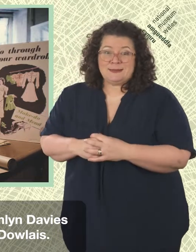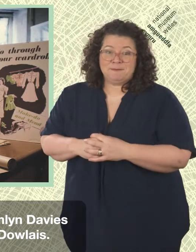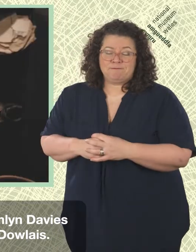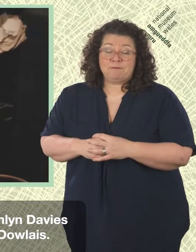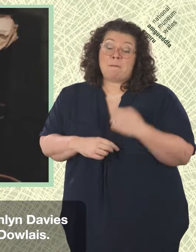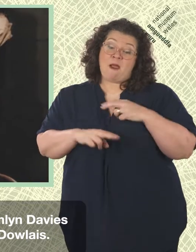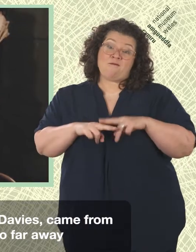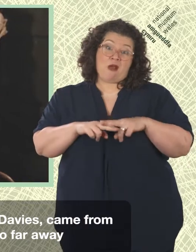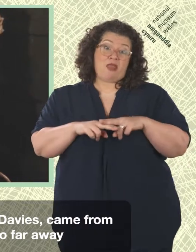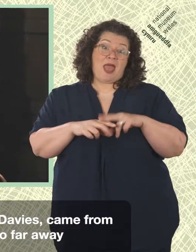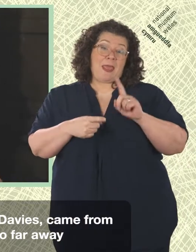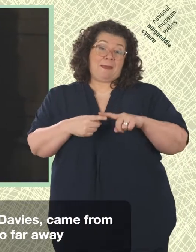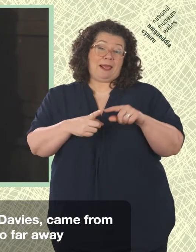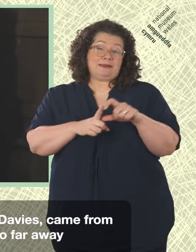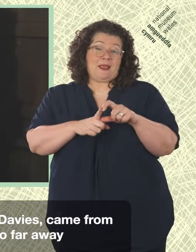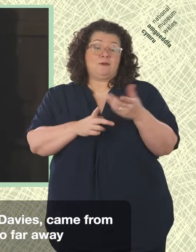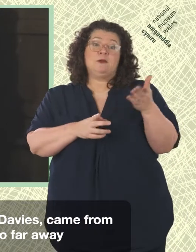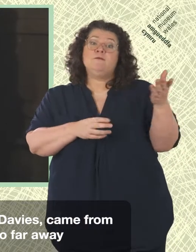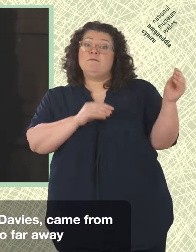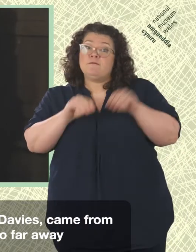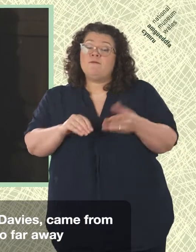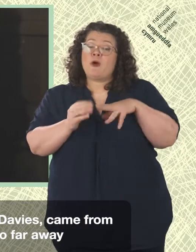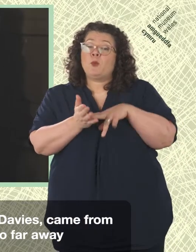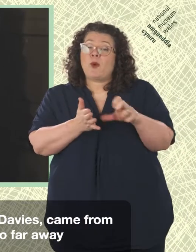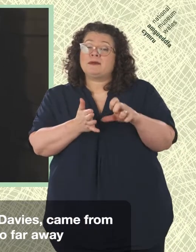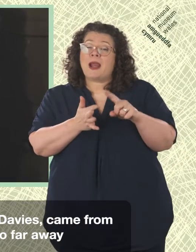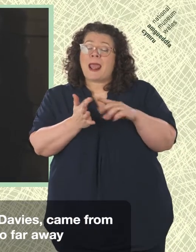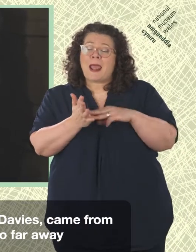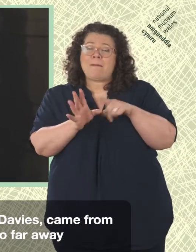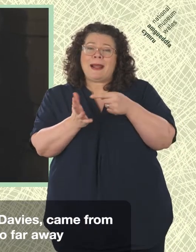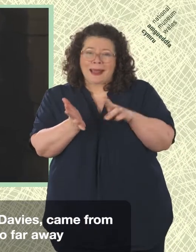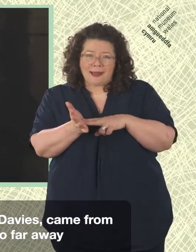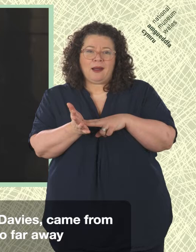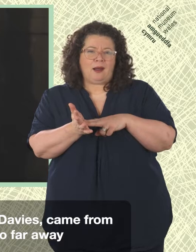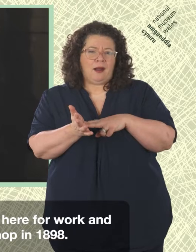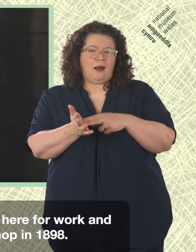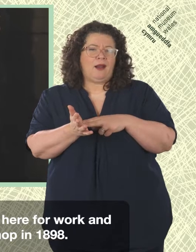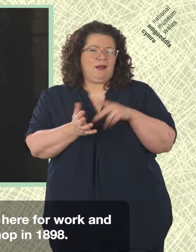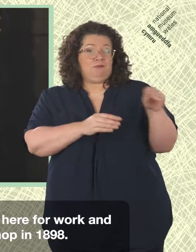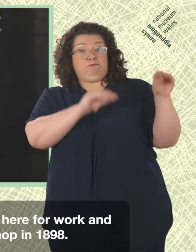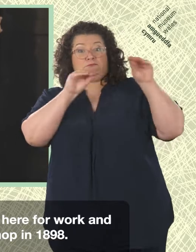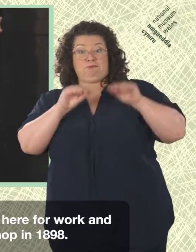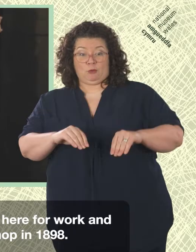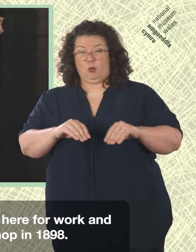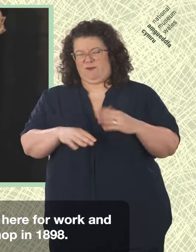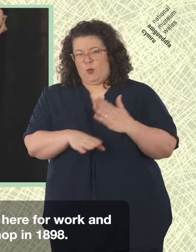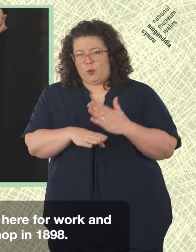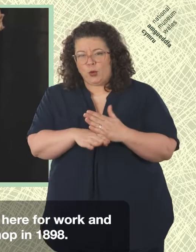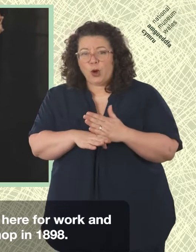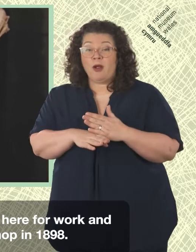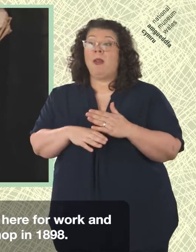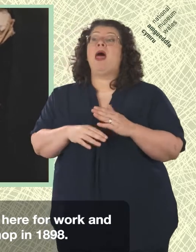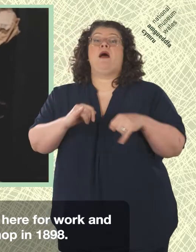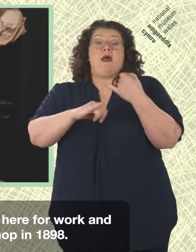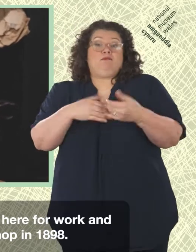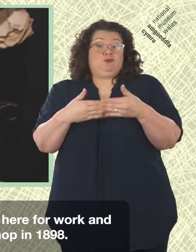Dowlais. Do you know, my father, Emlyn Davies, came from Newcastle Emlyn, not too far away from Blaenwaun, and he moved